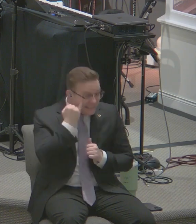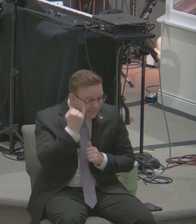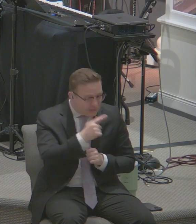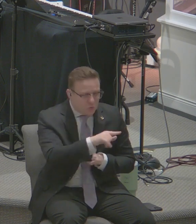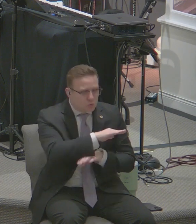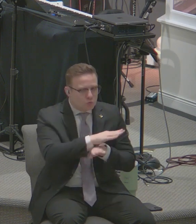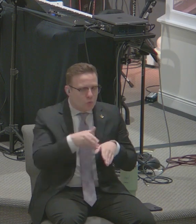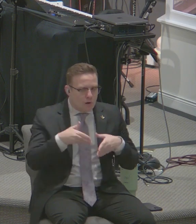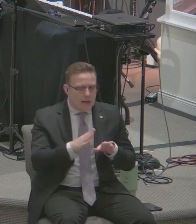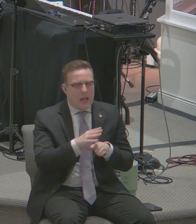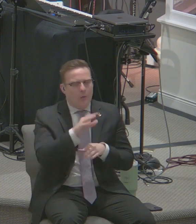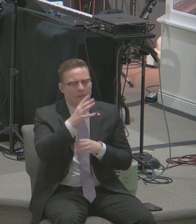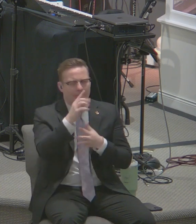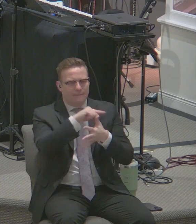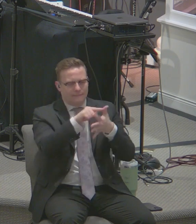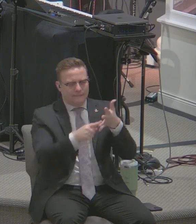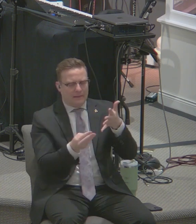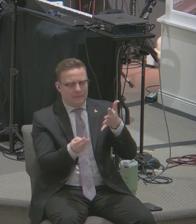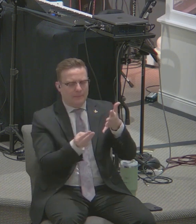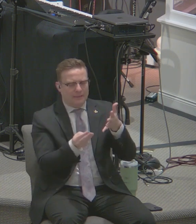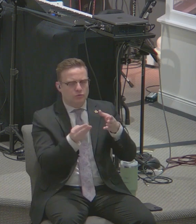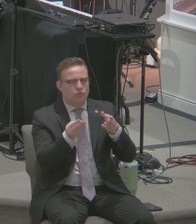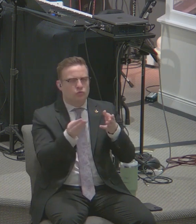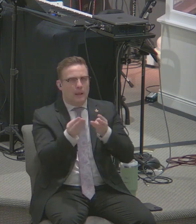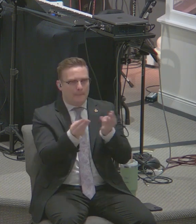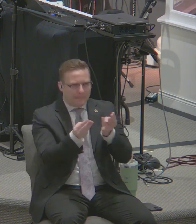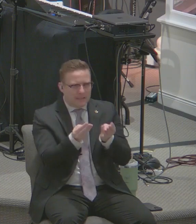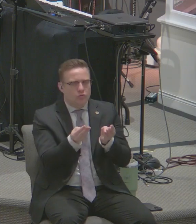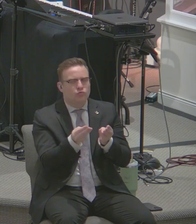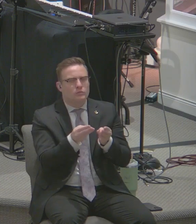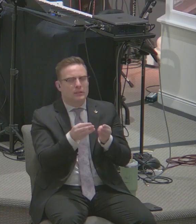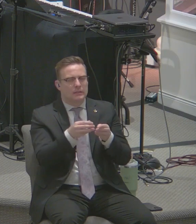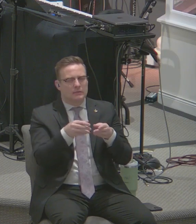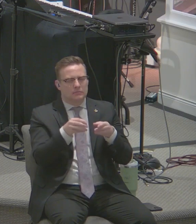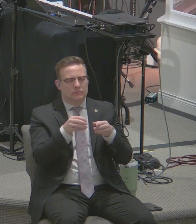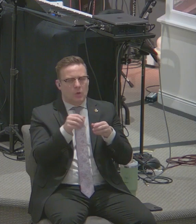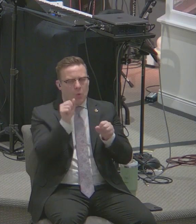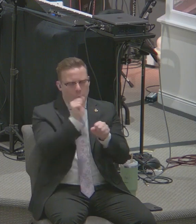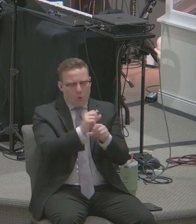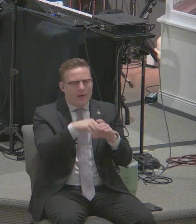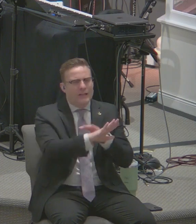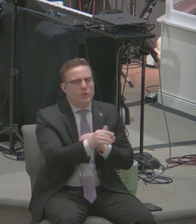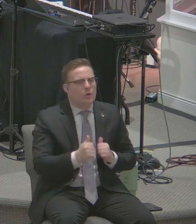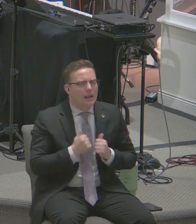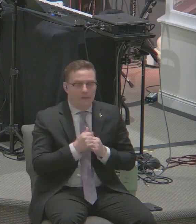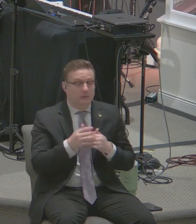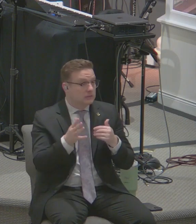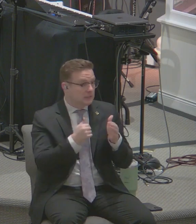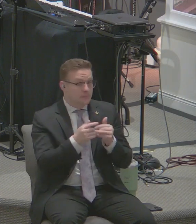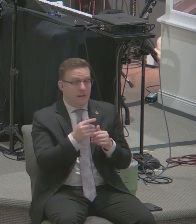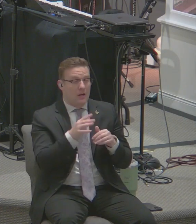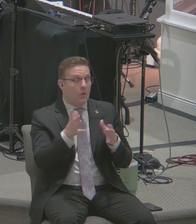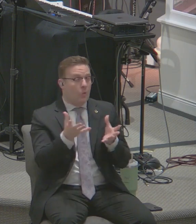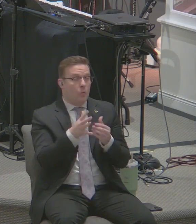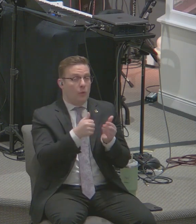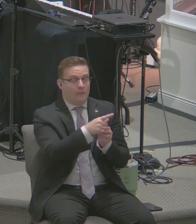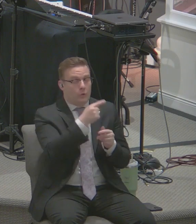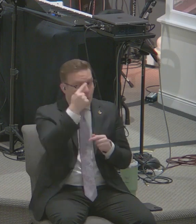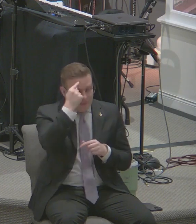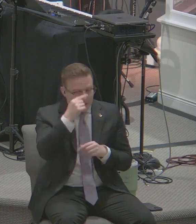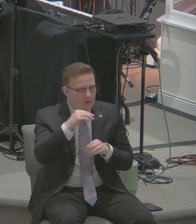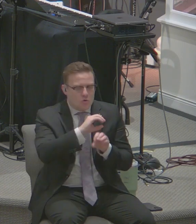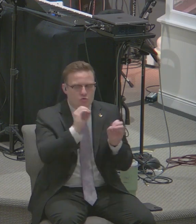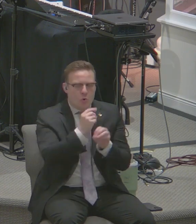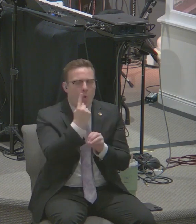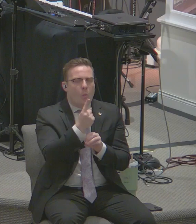what it's supposed to do in your life. I don't care what we've told ourselves. I don't care how we've justified it. None of us